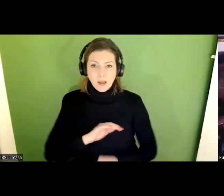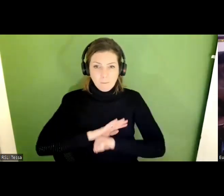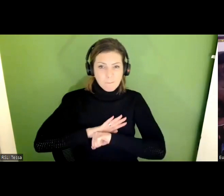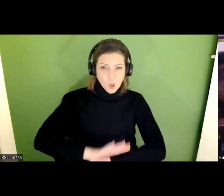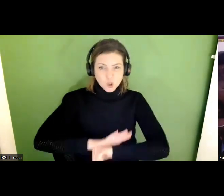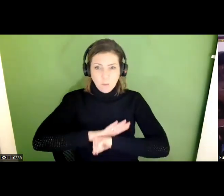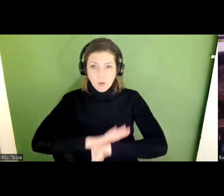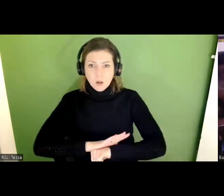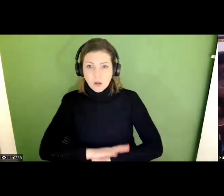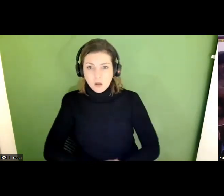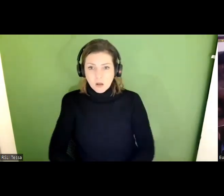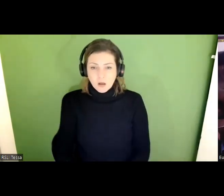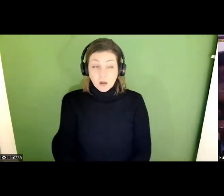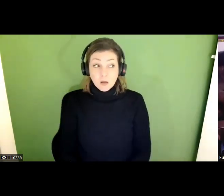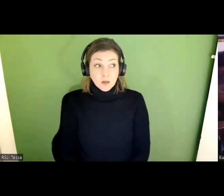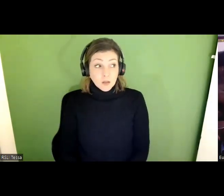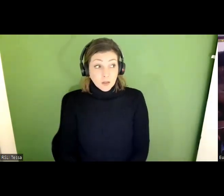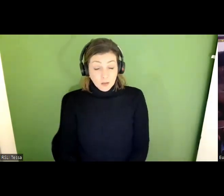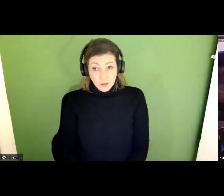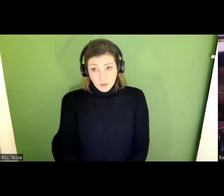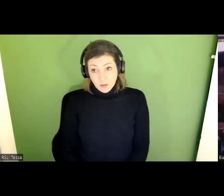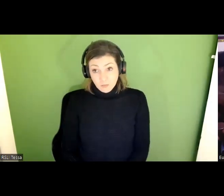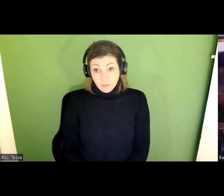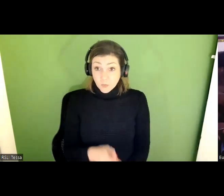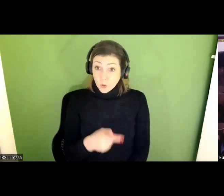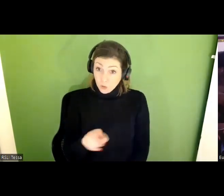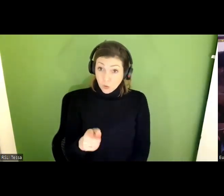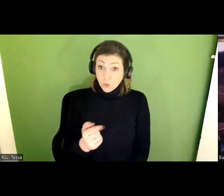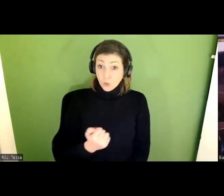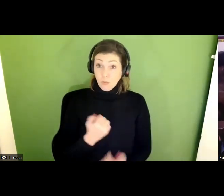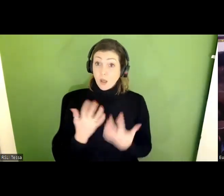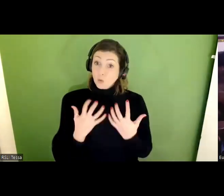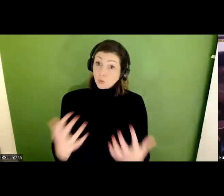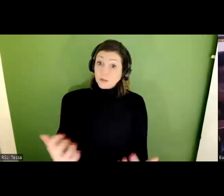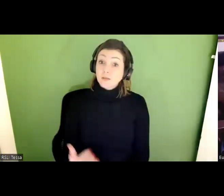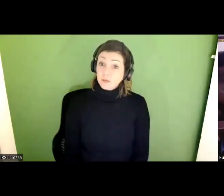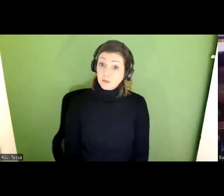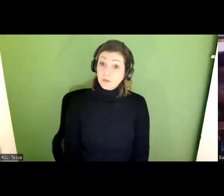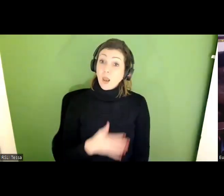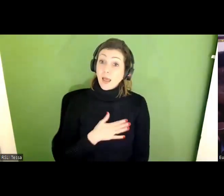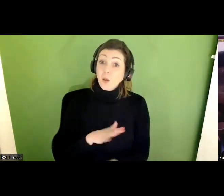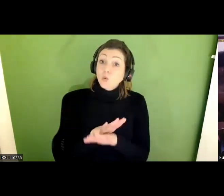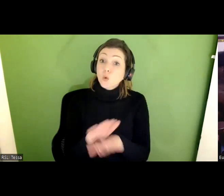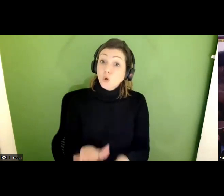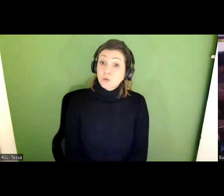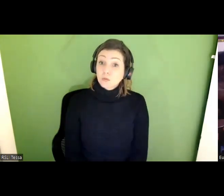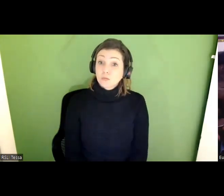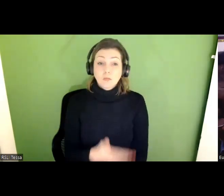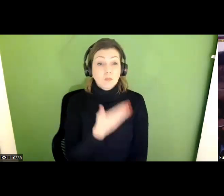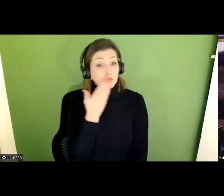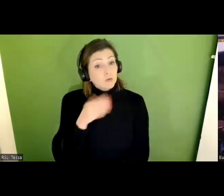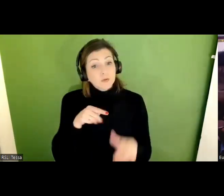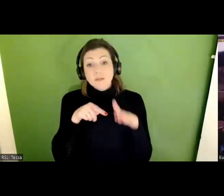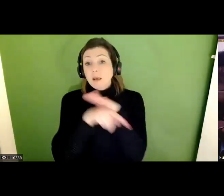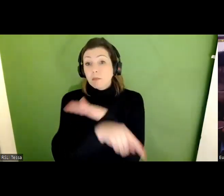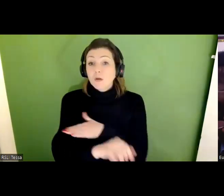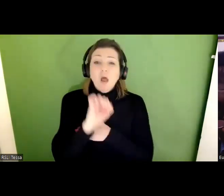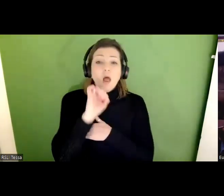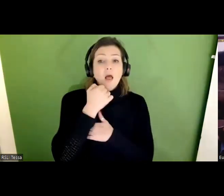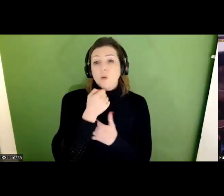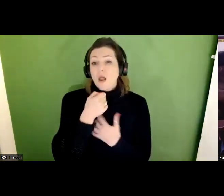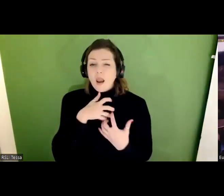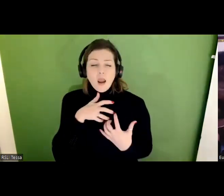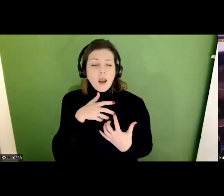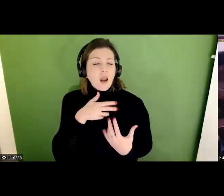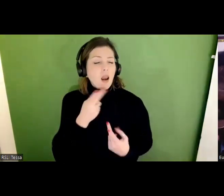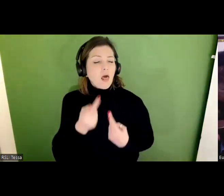Watch me sing. You are my audience, whether you like it or not. There is no escape. I will raise my voice